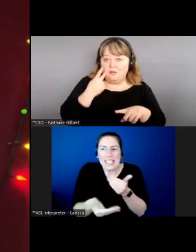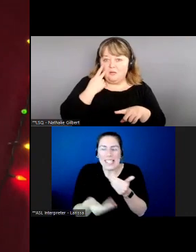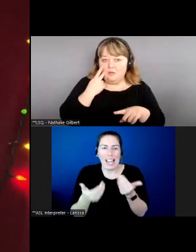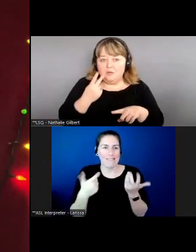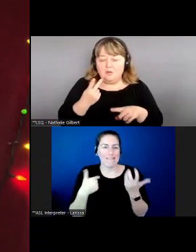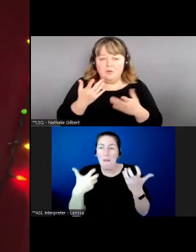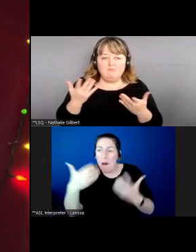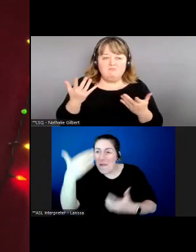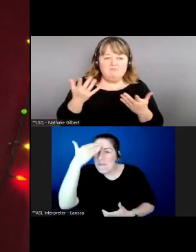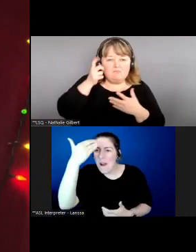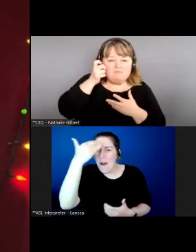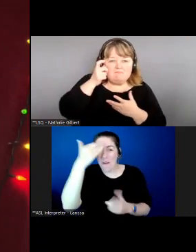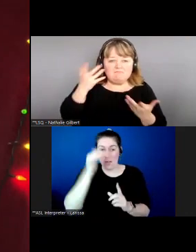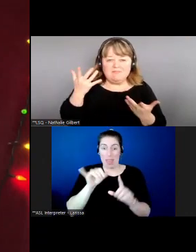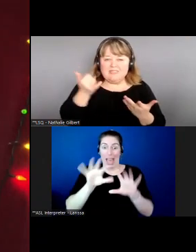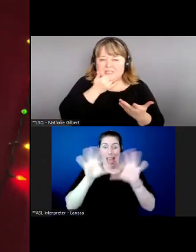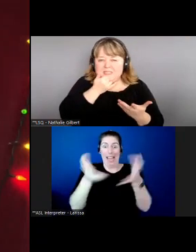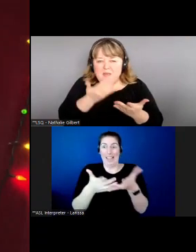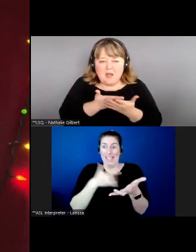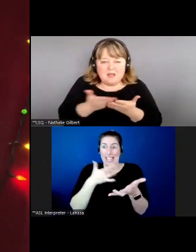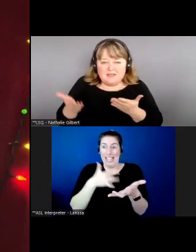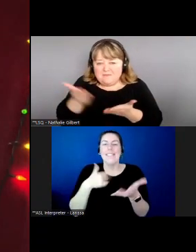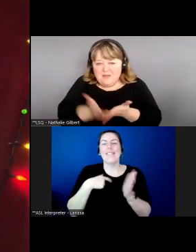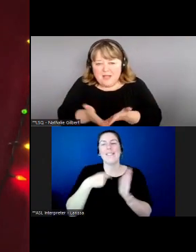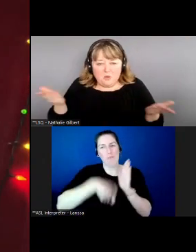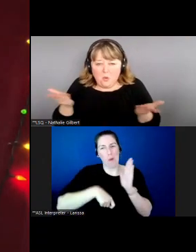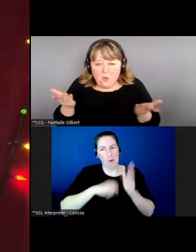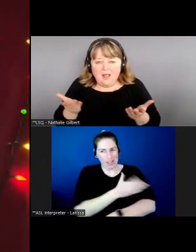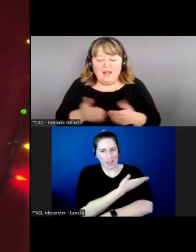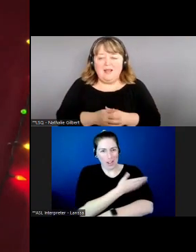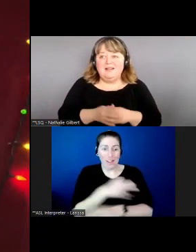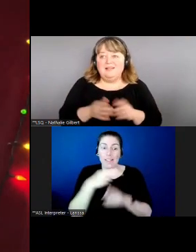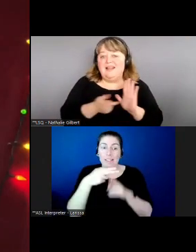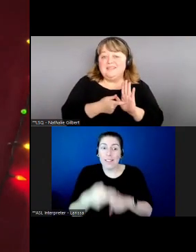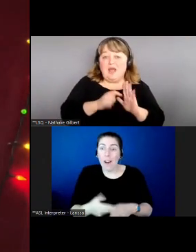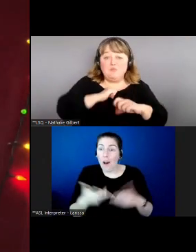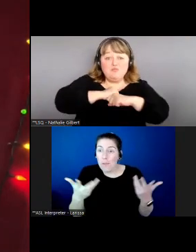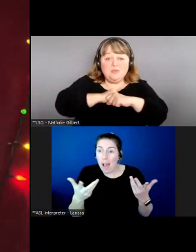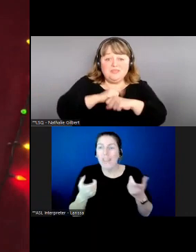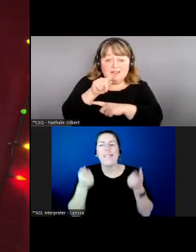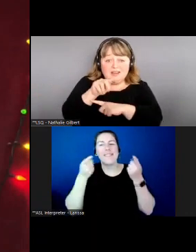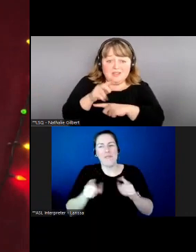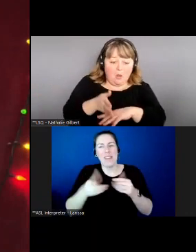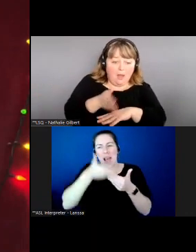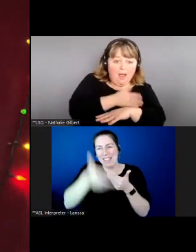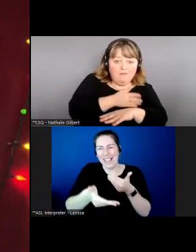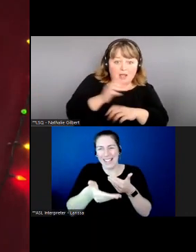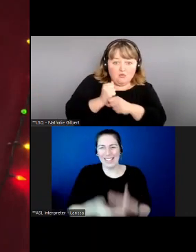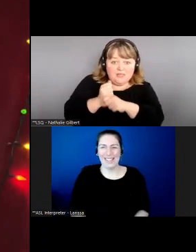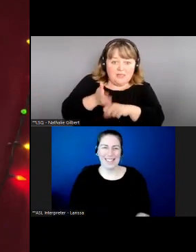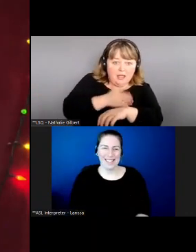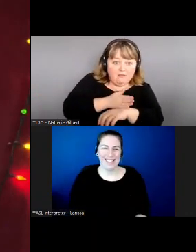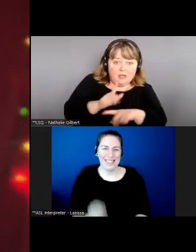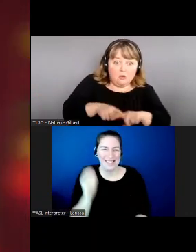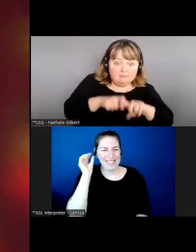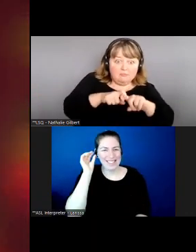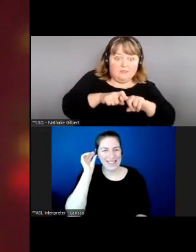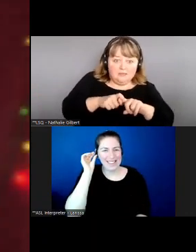we wrote a song about that. It's called, surprisingly, What happens next? yes.